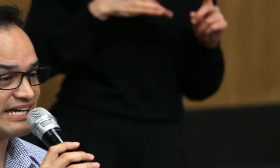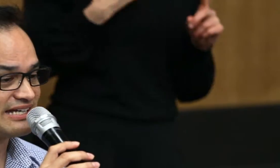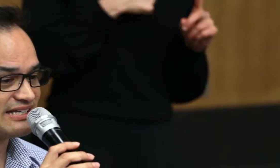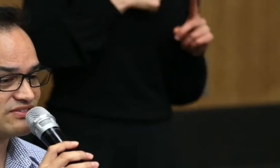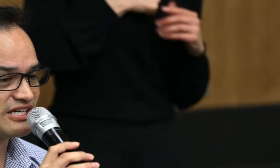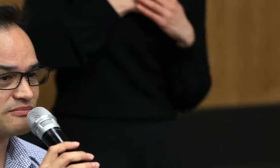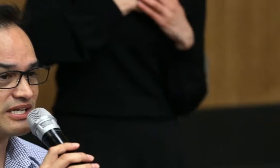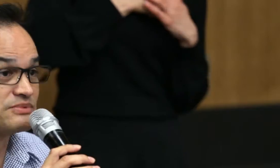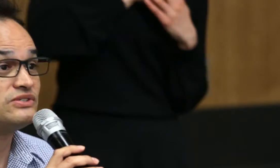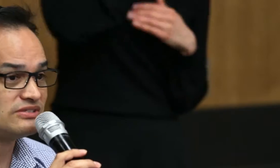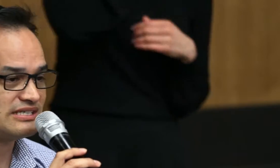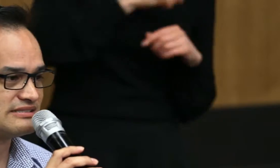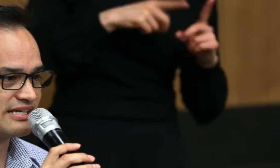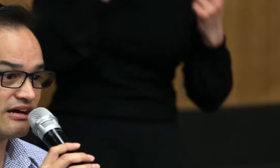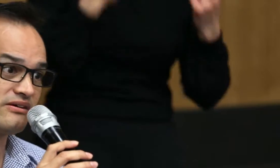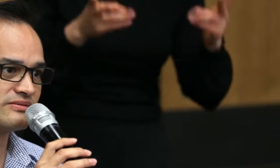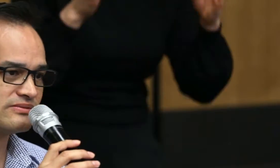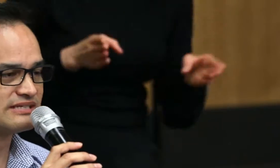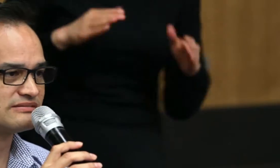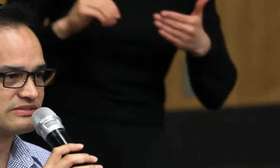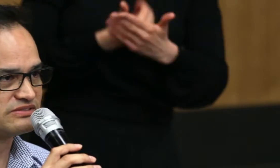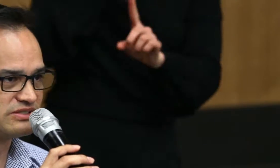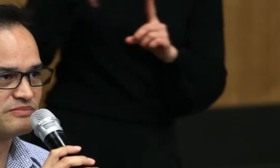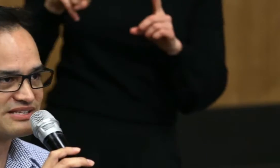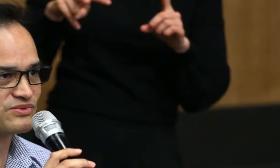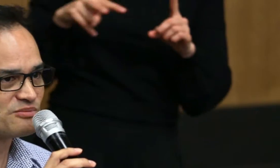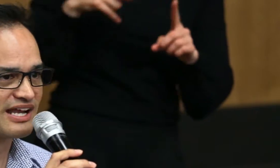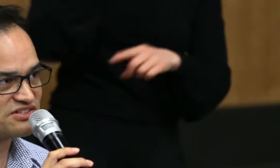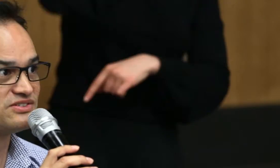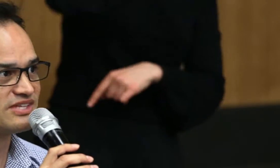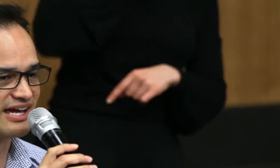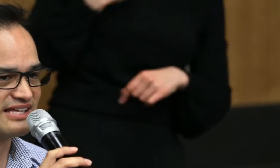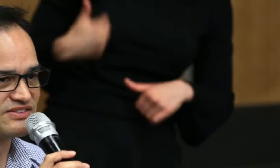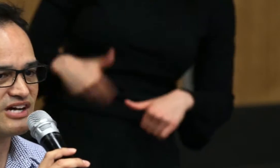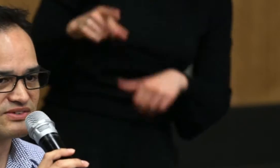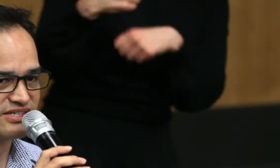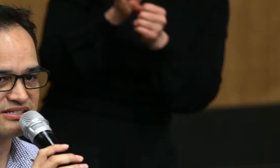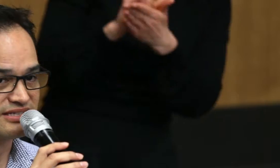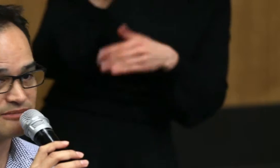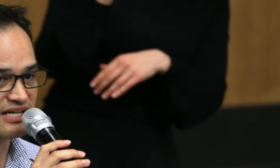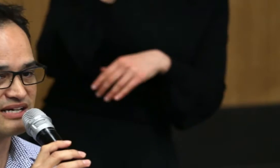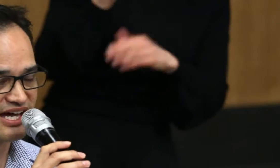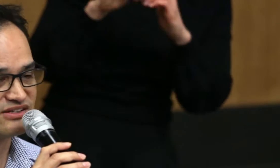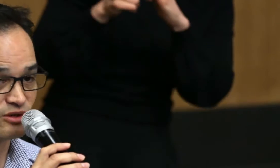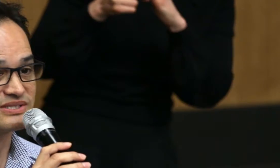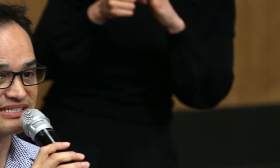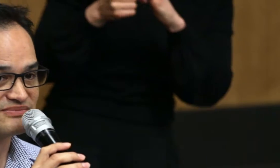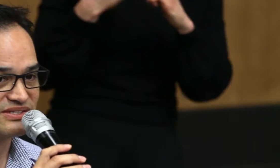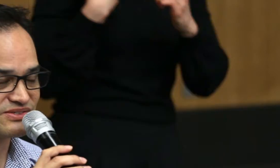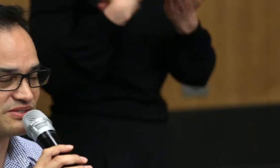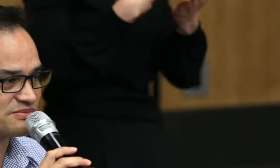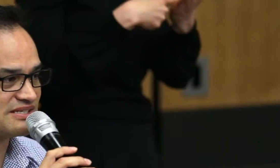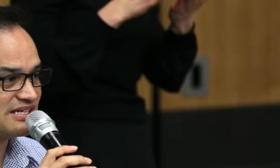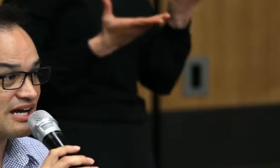whole different light, and it gives them an opportunity to say, oh, well, you made this robot. How did you do that? And they have this conversation that they may not have had